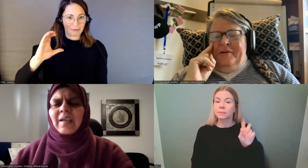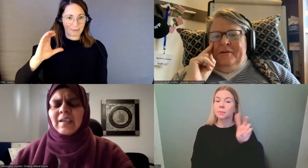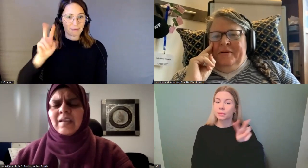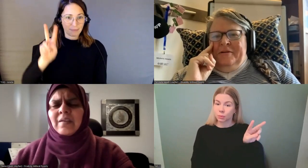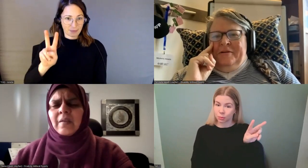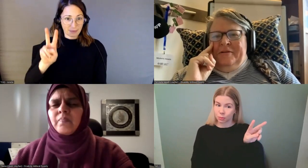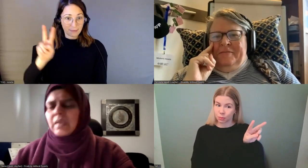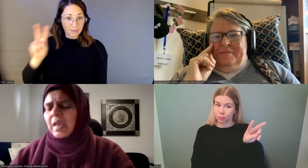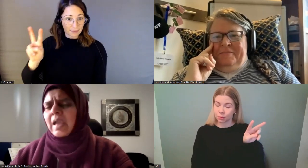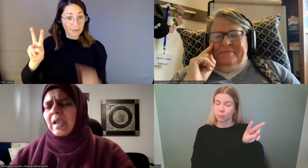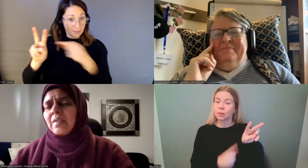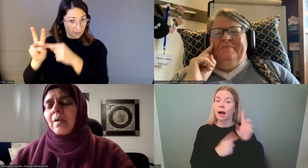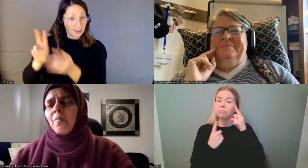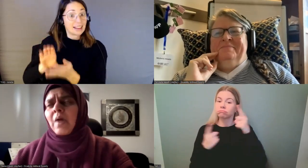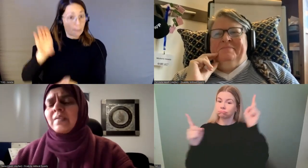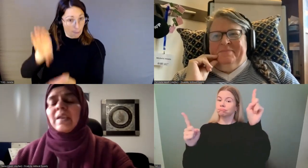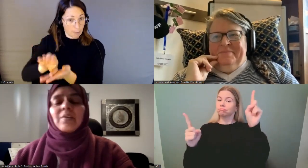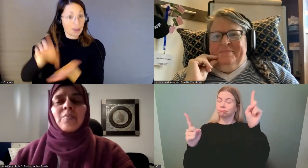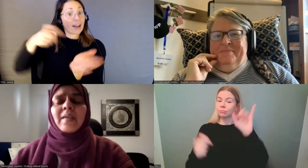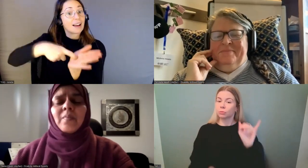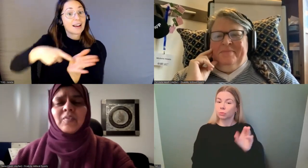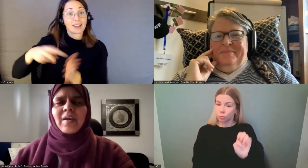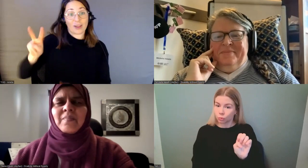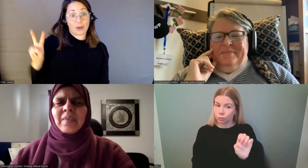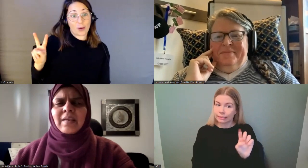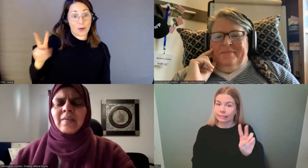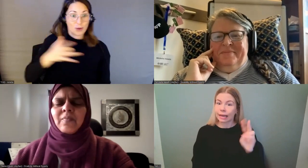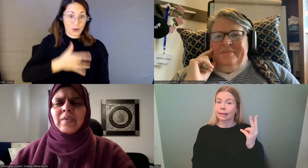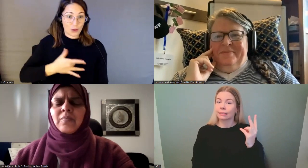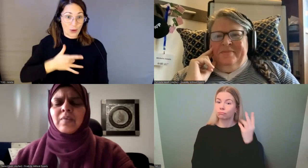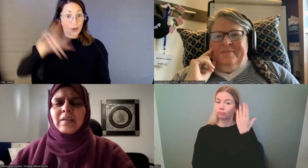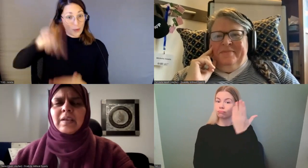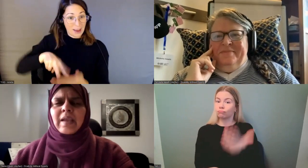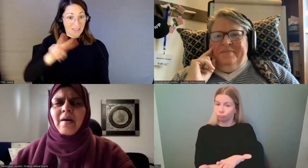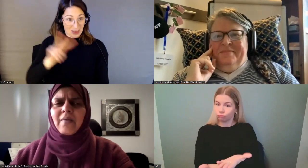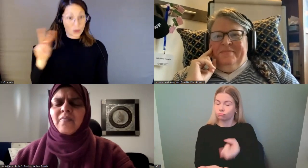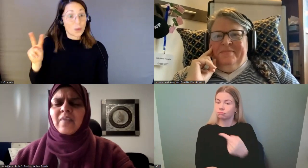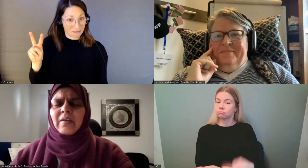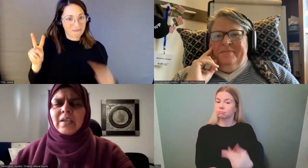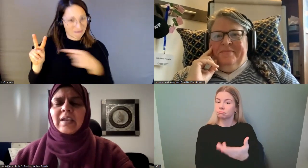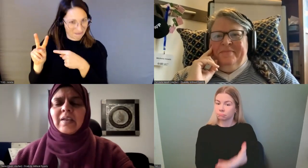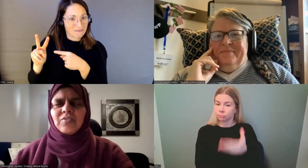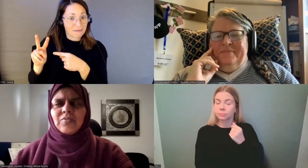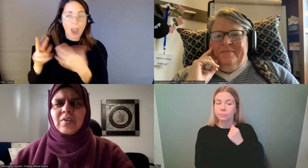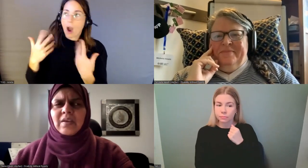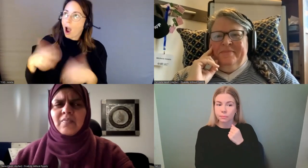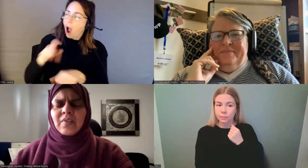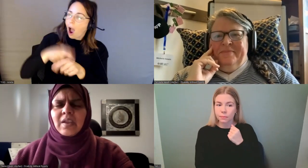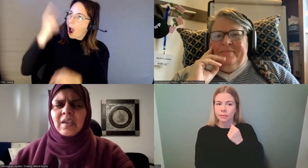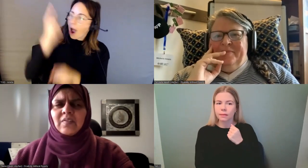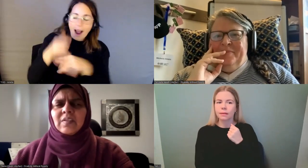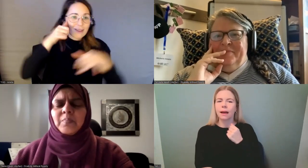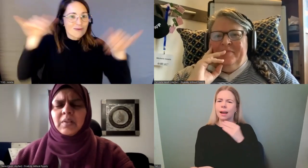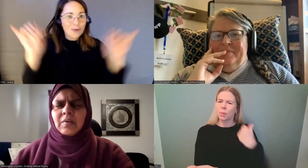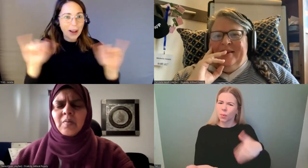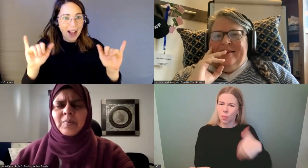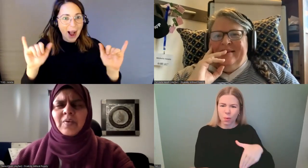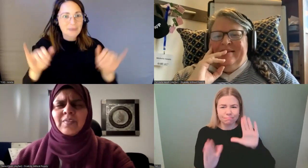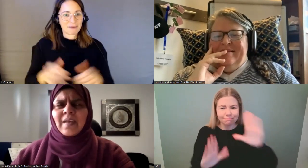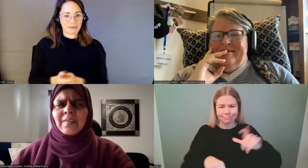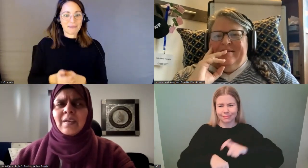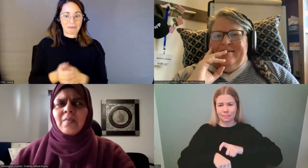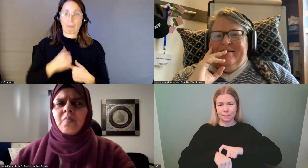the 2nd. And what incredible timing. Like, we really are very intuitive into the